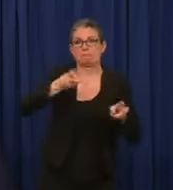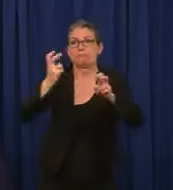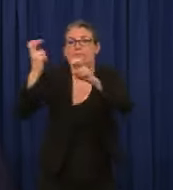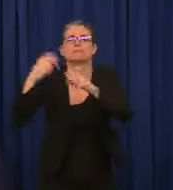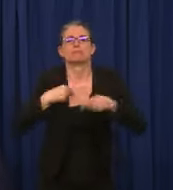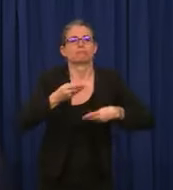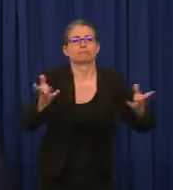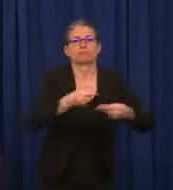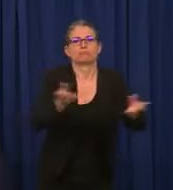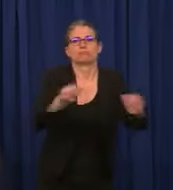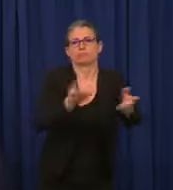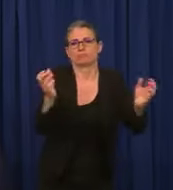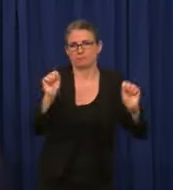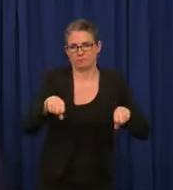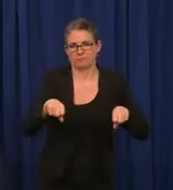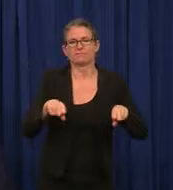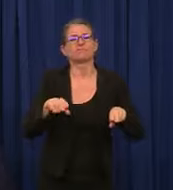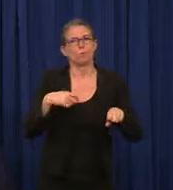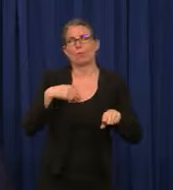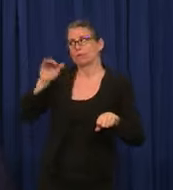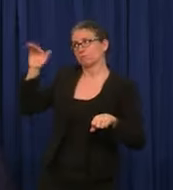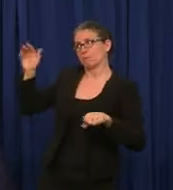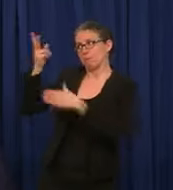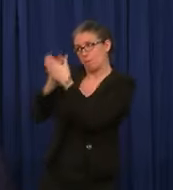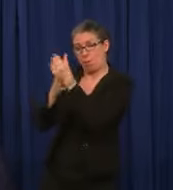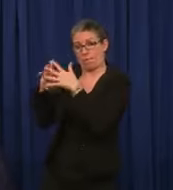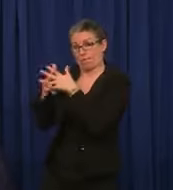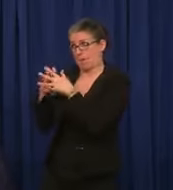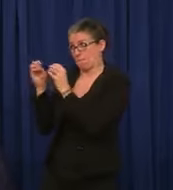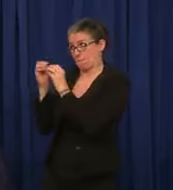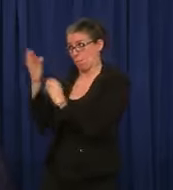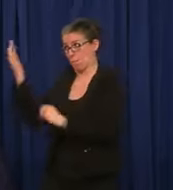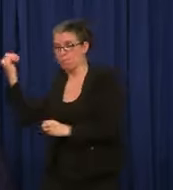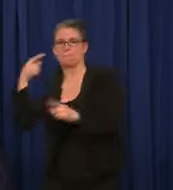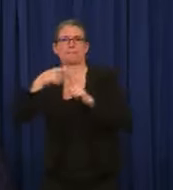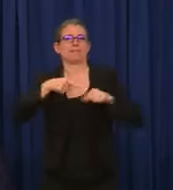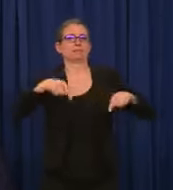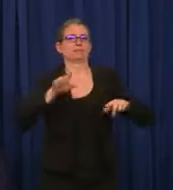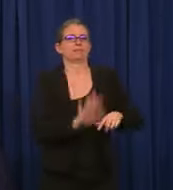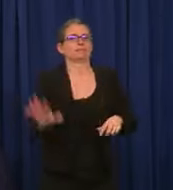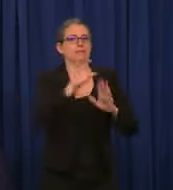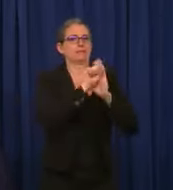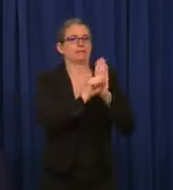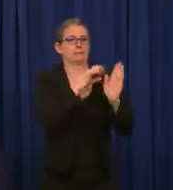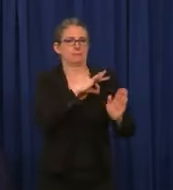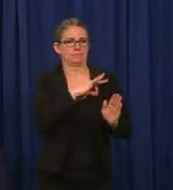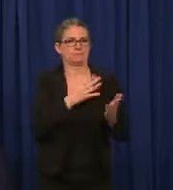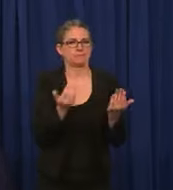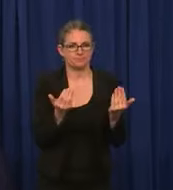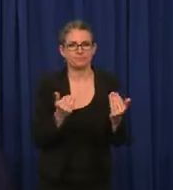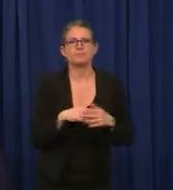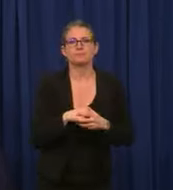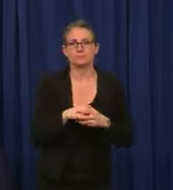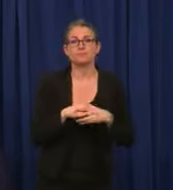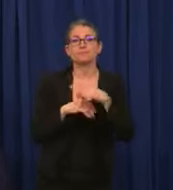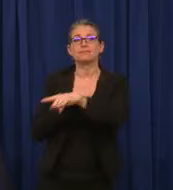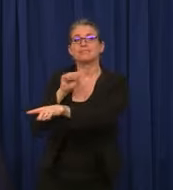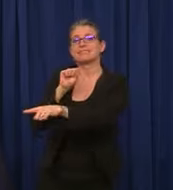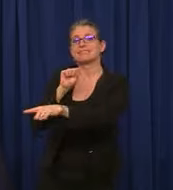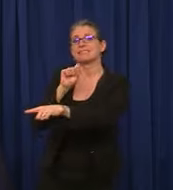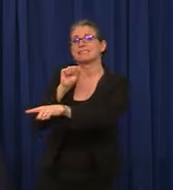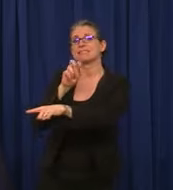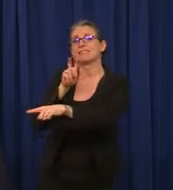equipped. I'm going to turn next to Steve Missler. Steve, go ahead. Thank you, Dr. Shah. I appreciate it.